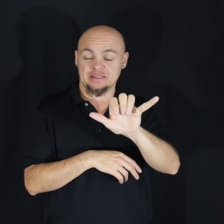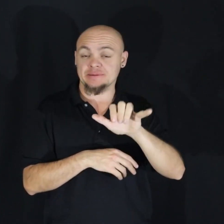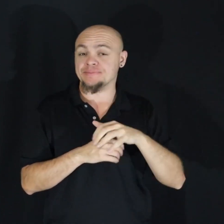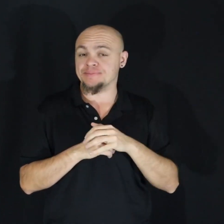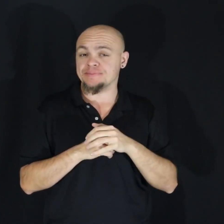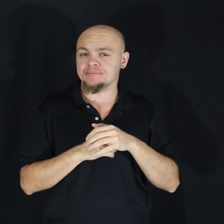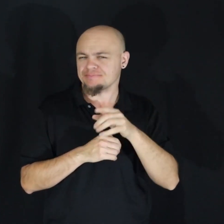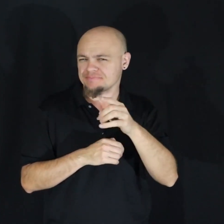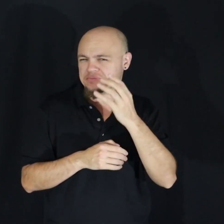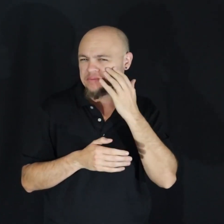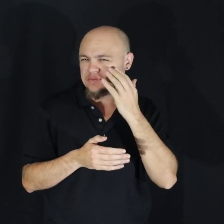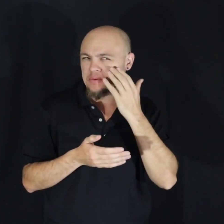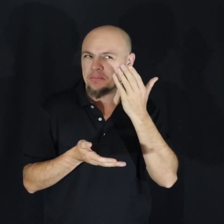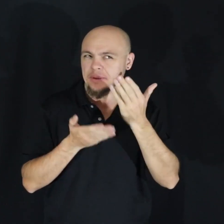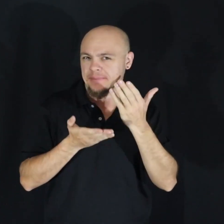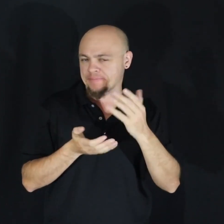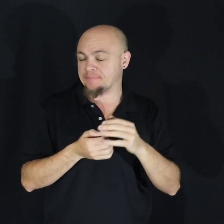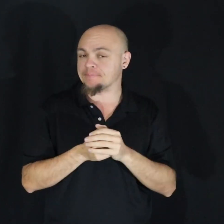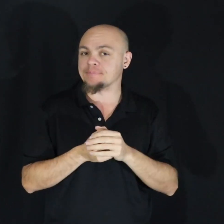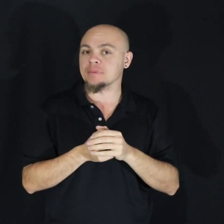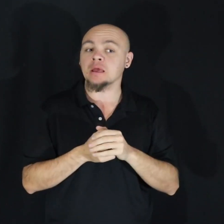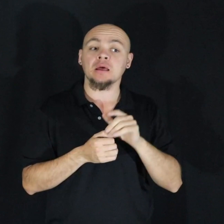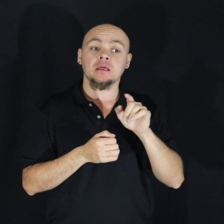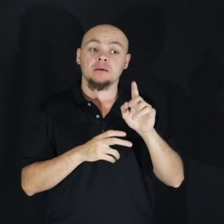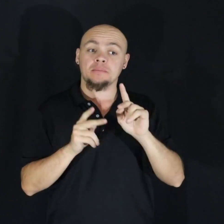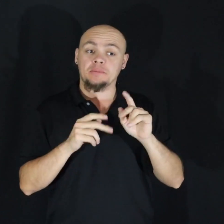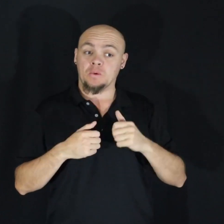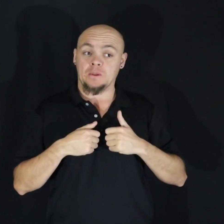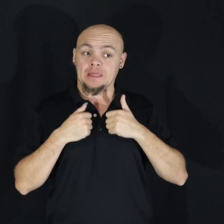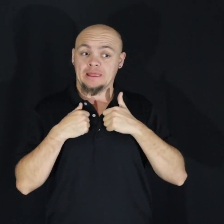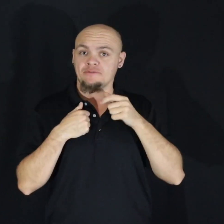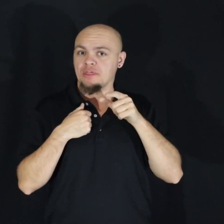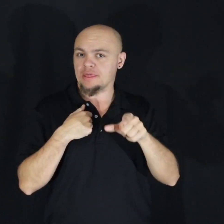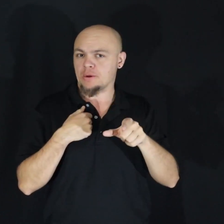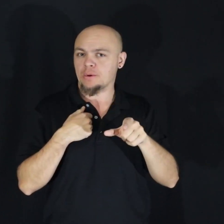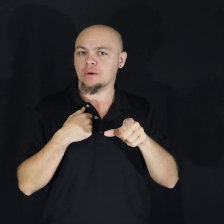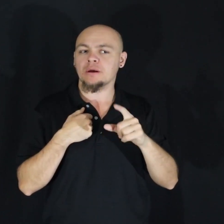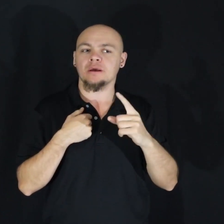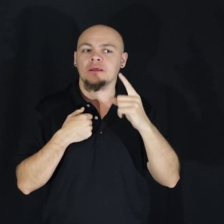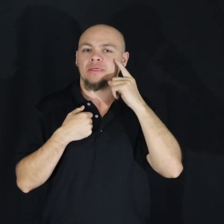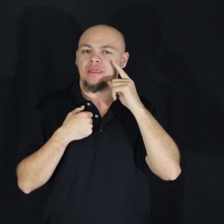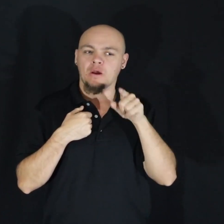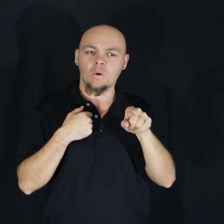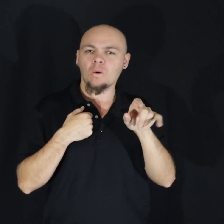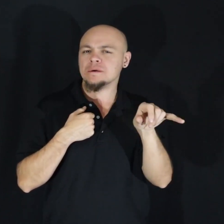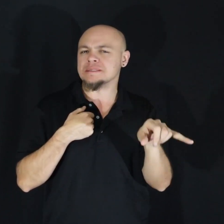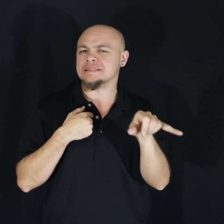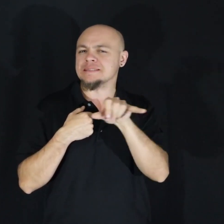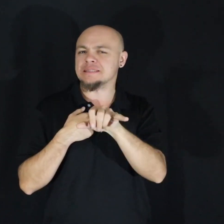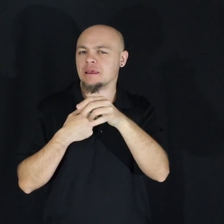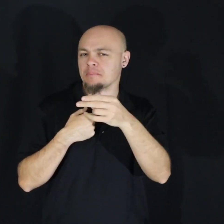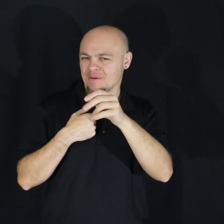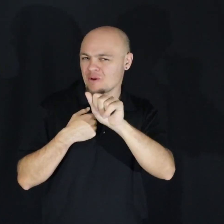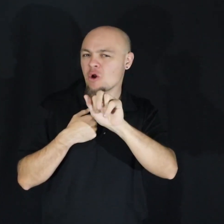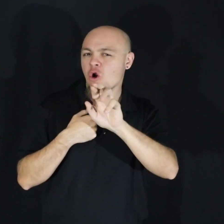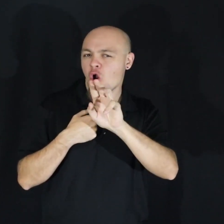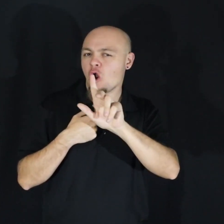Some of you may have heard of it, but the residents there would say that it rivaled that of Harlem in New York